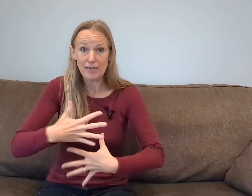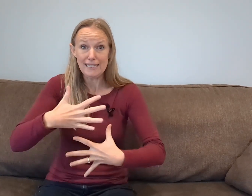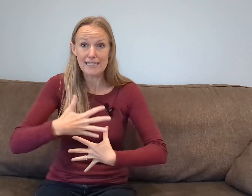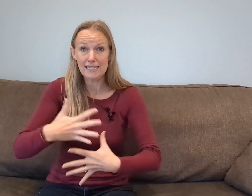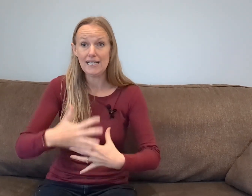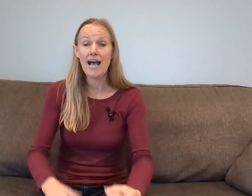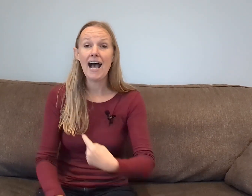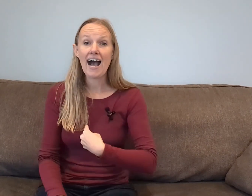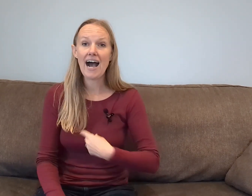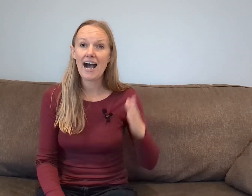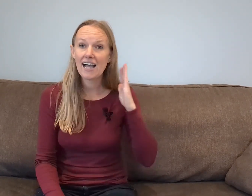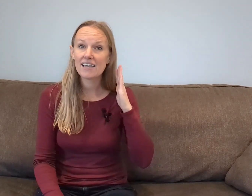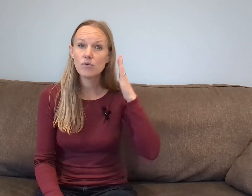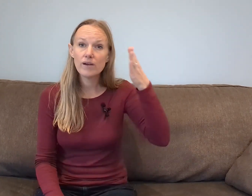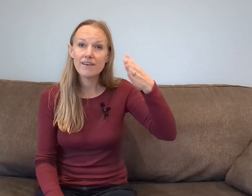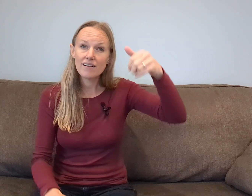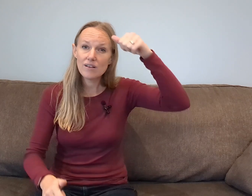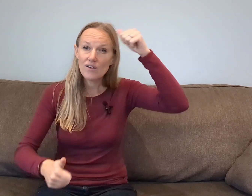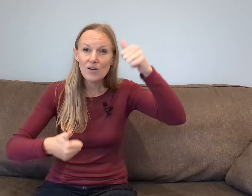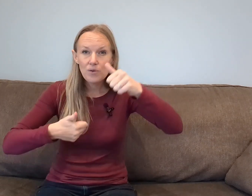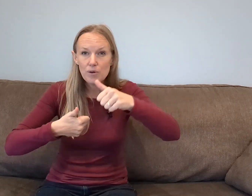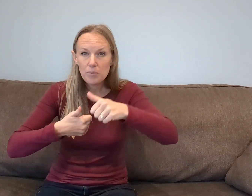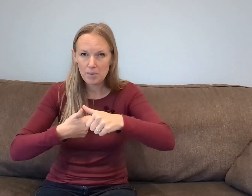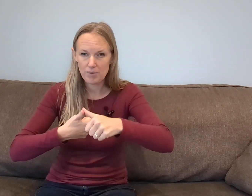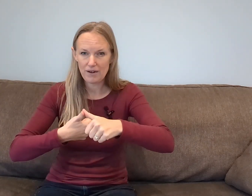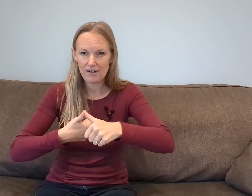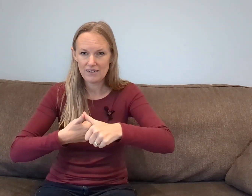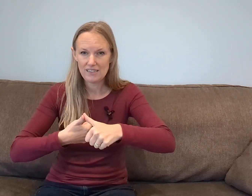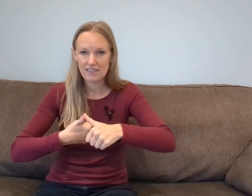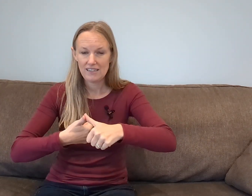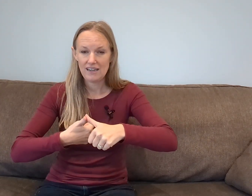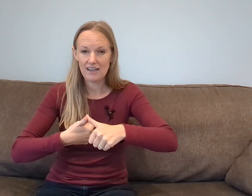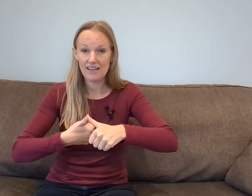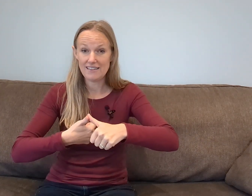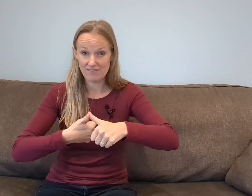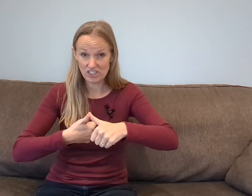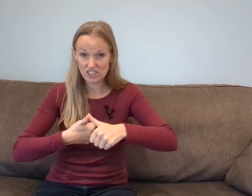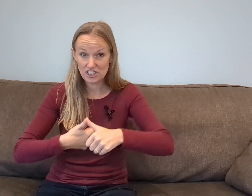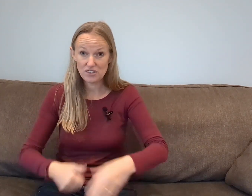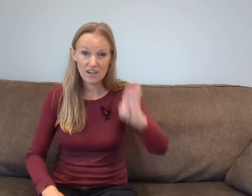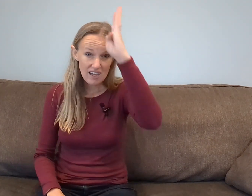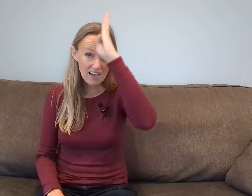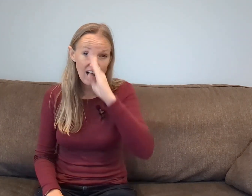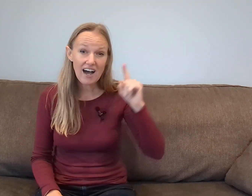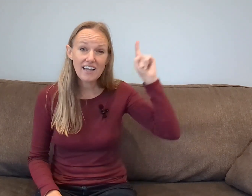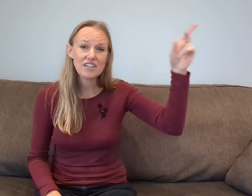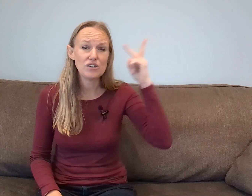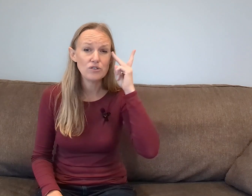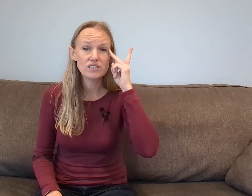breath, I will remember. And then verse 2, God, you